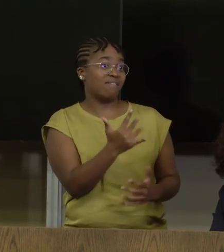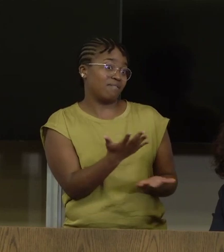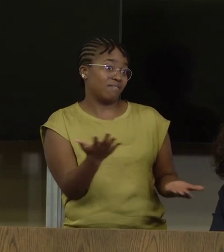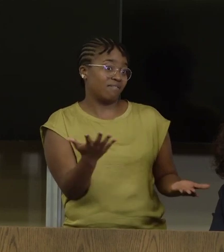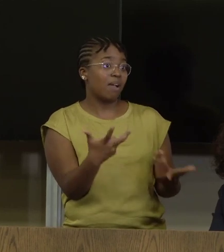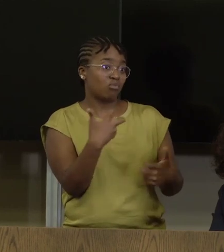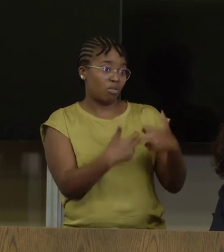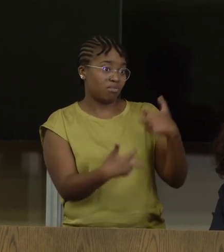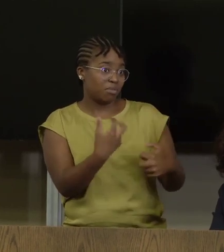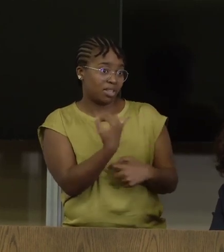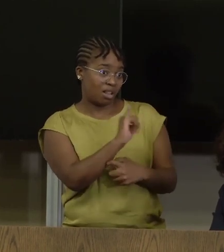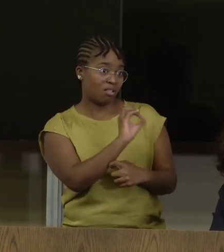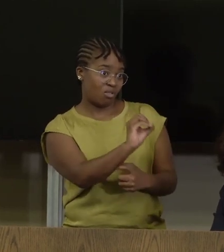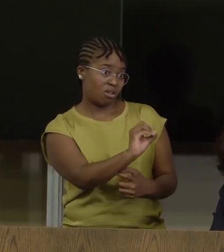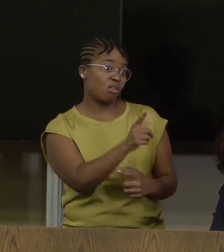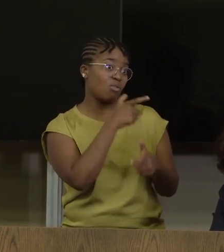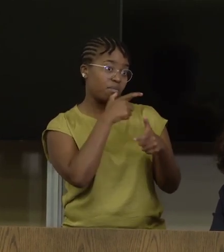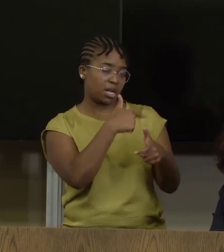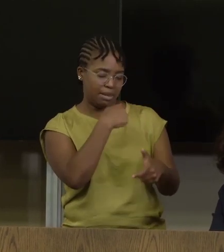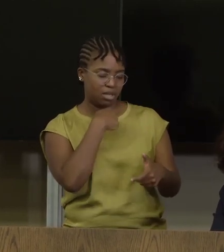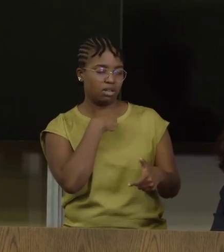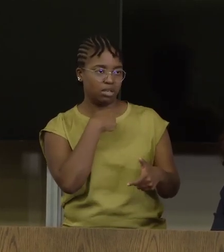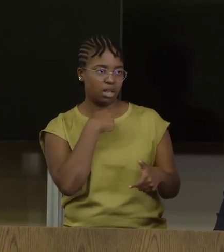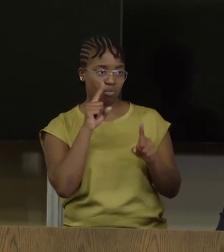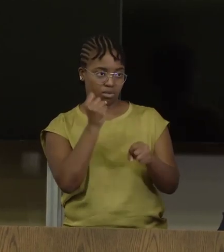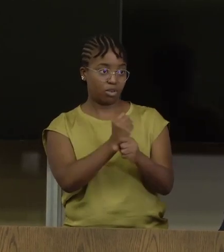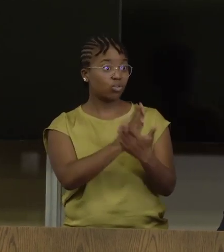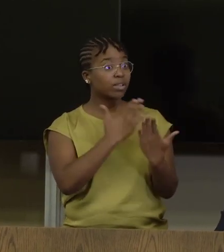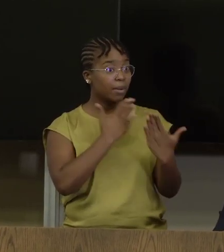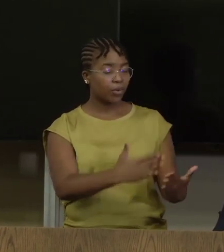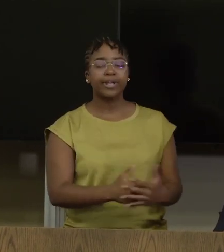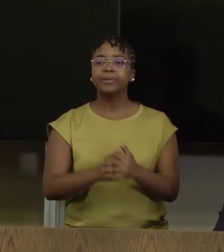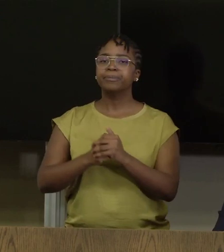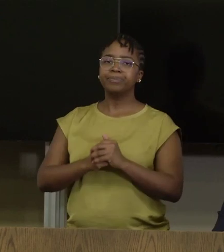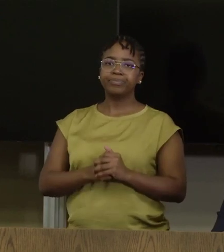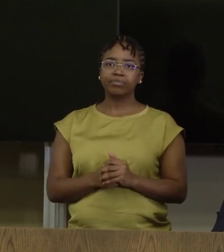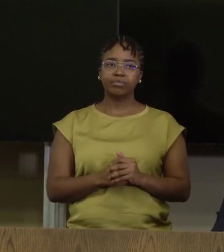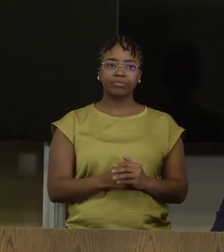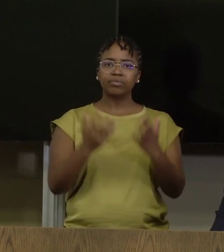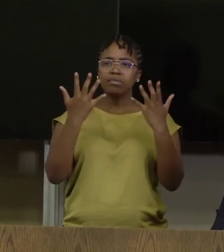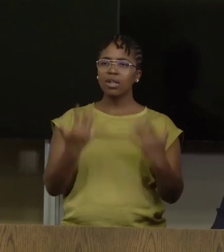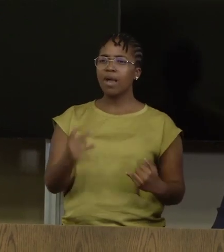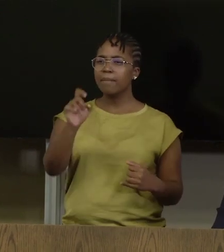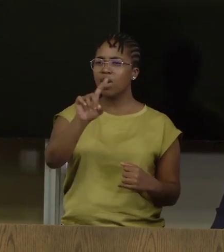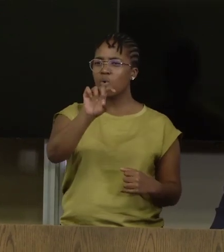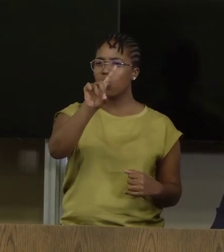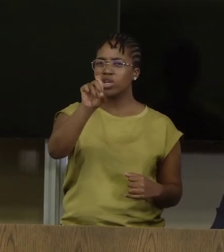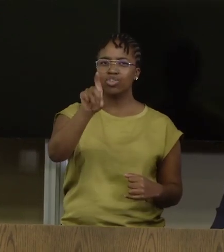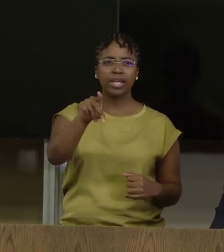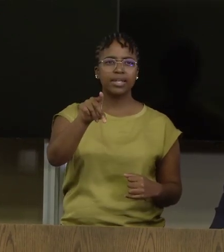particular complaint on behalf of the people of Ulunji. Thank you. Then there was a question about